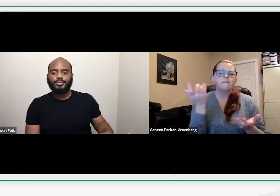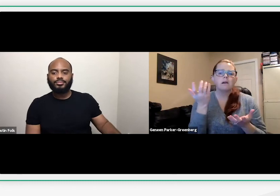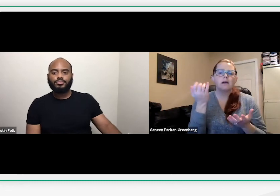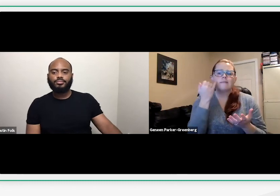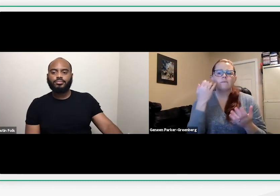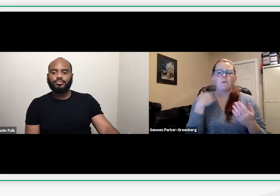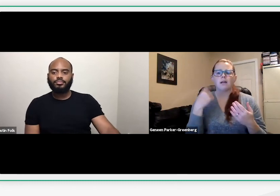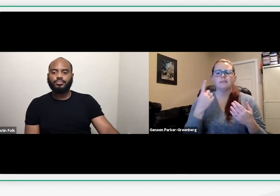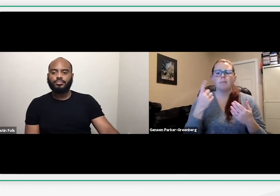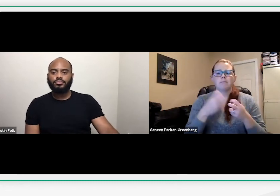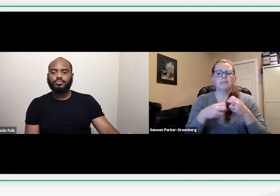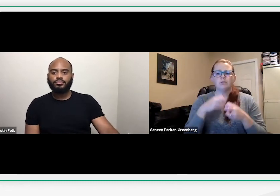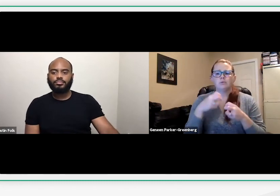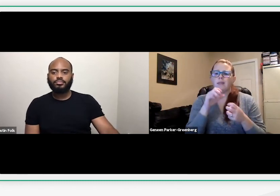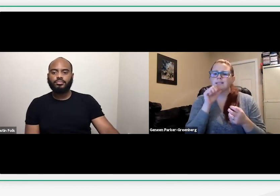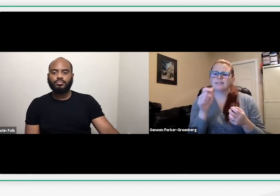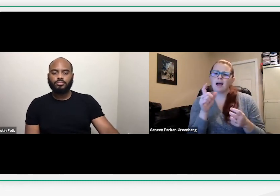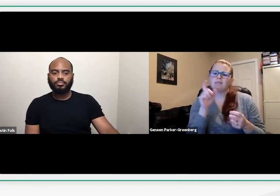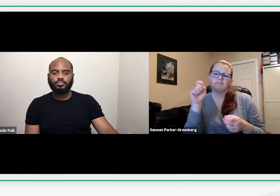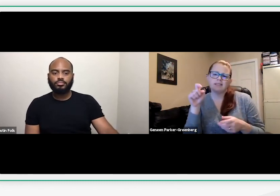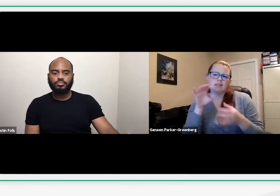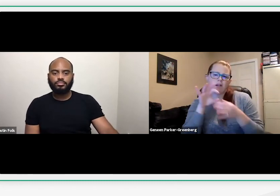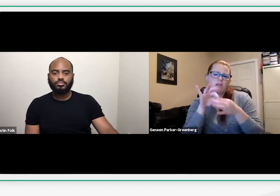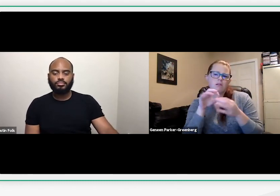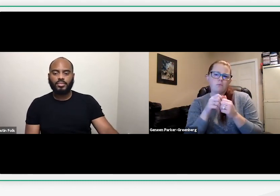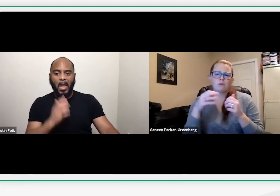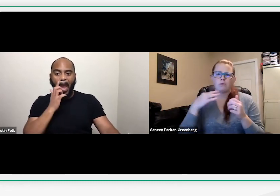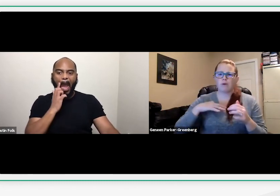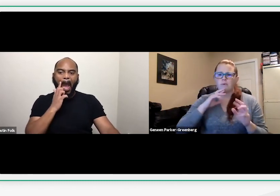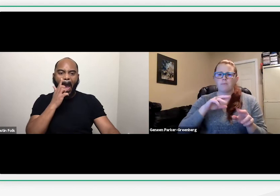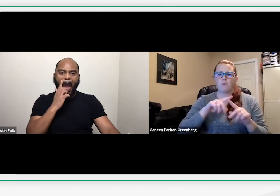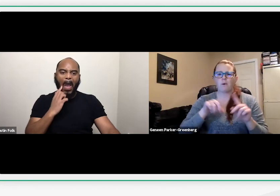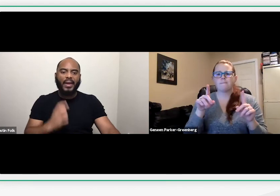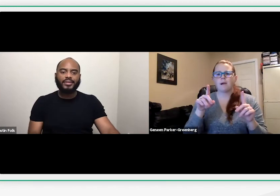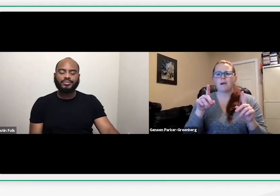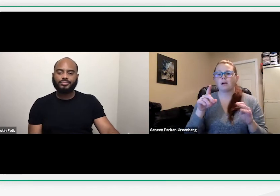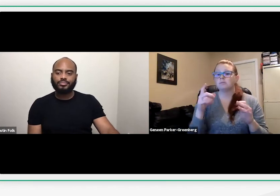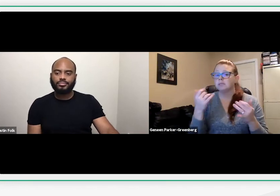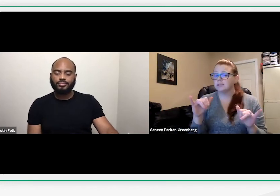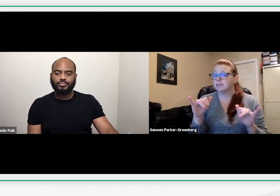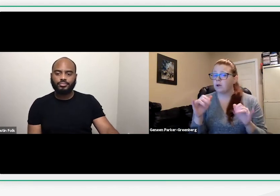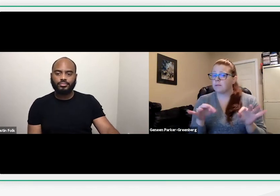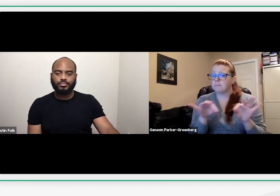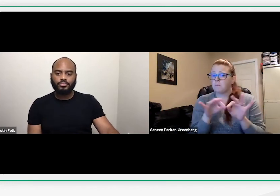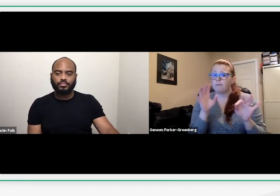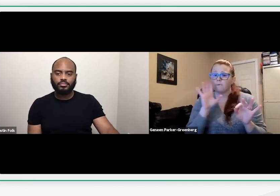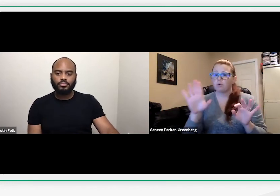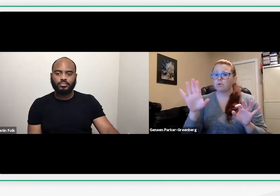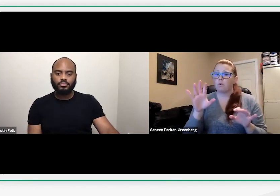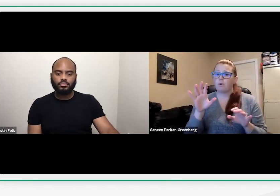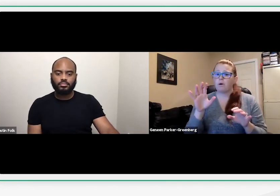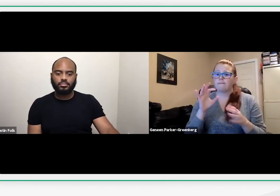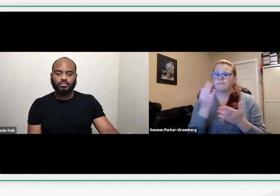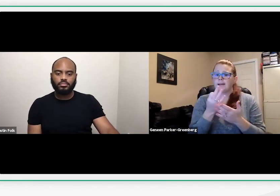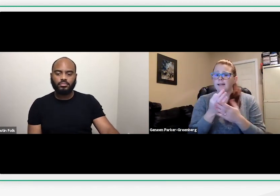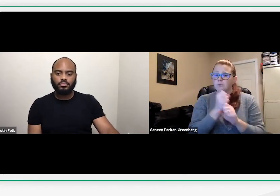I thought it would be good to add another resource in case you have an issue that's not necessarily tied in with your credit report, but